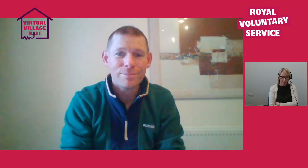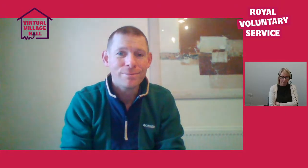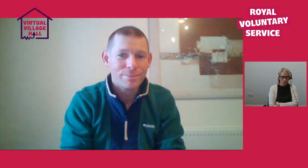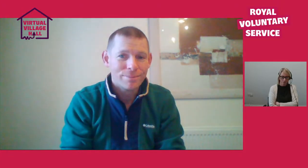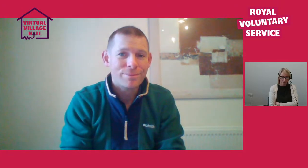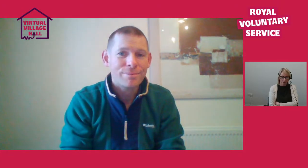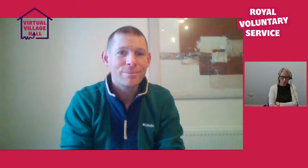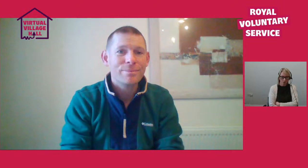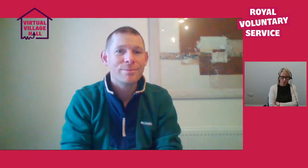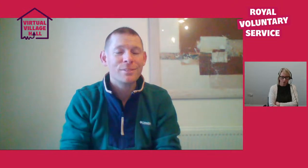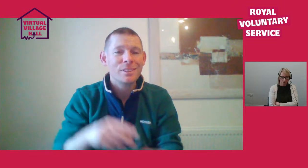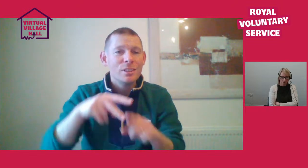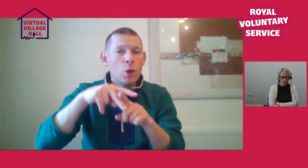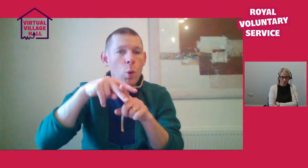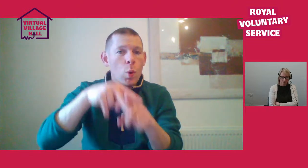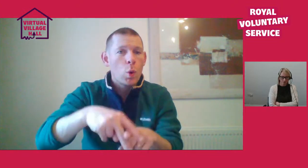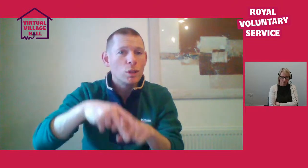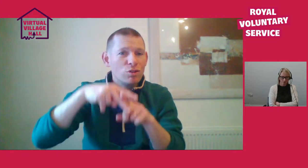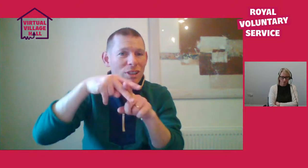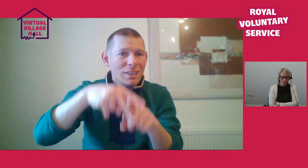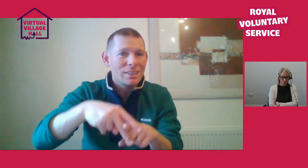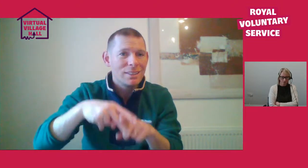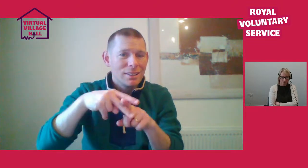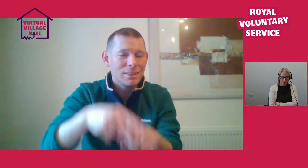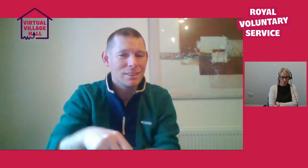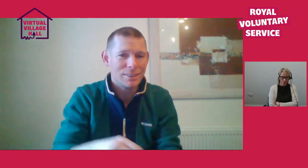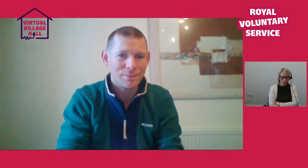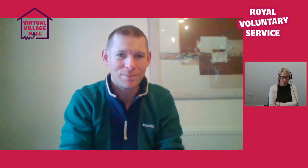And again, I'll repeat number 1.